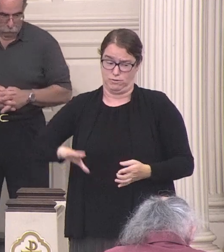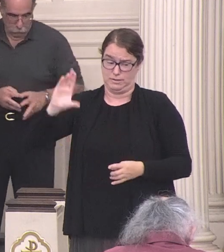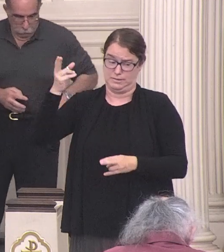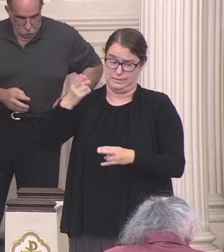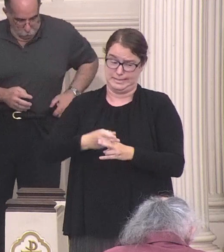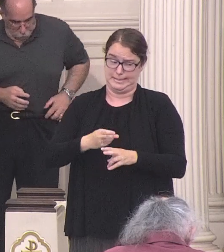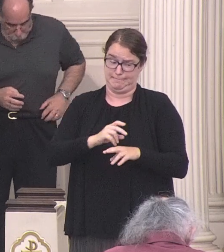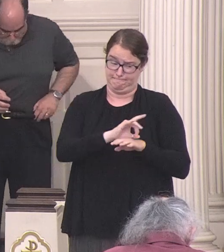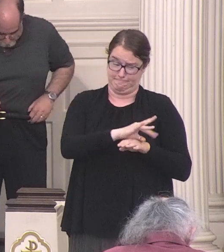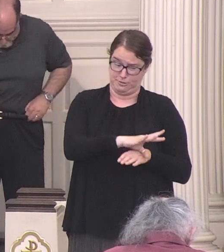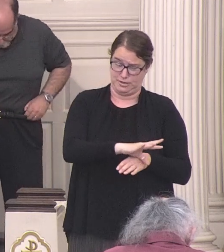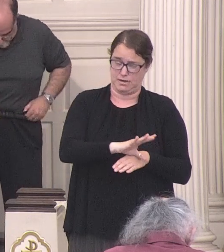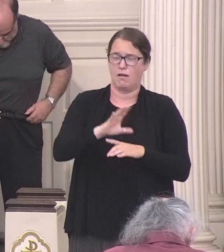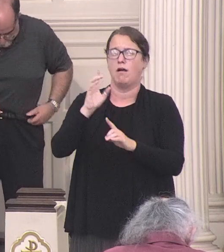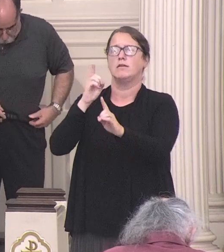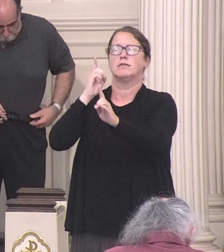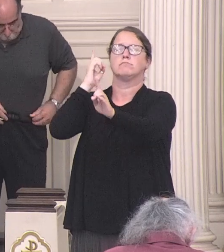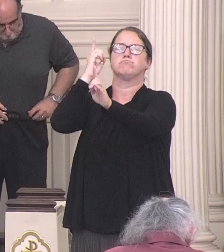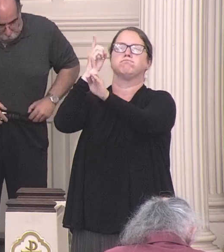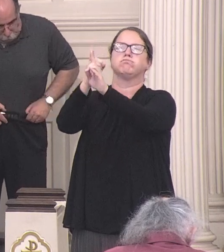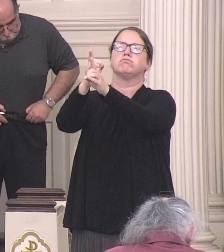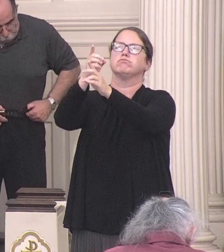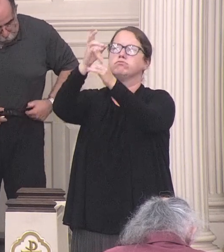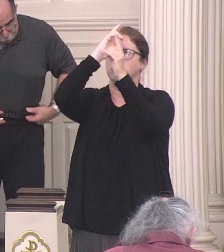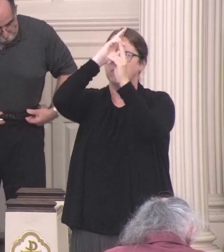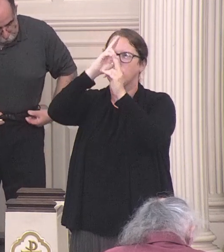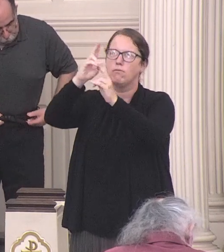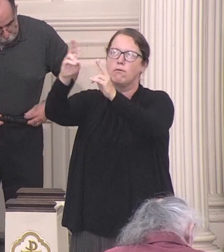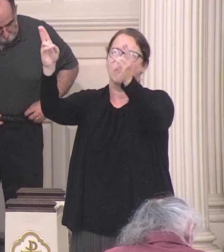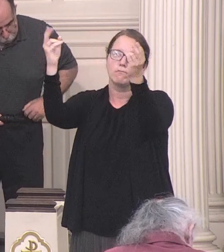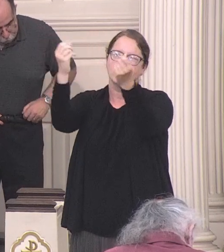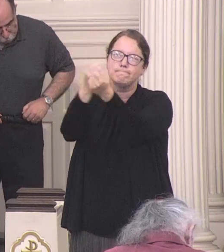strive after all that does it honor.